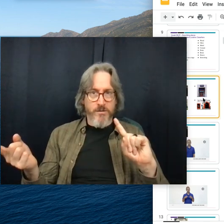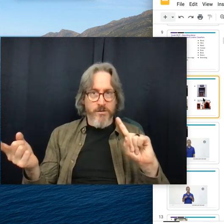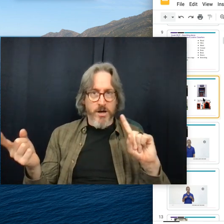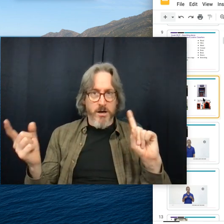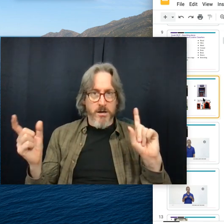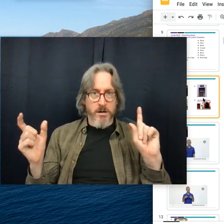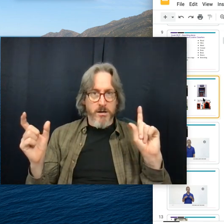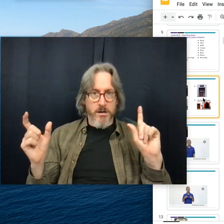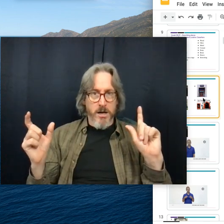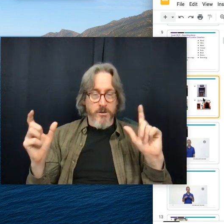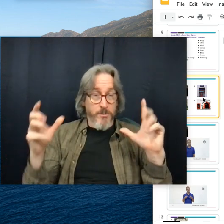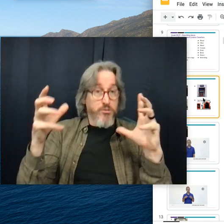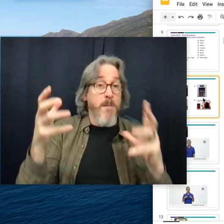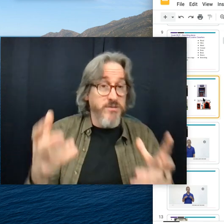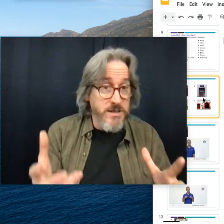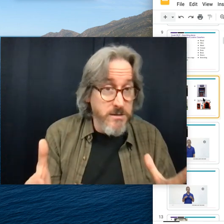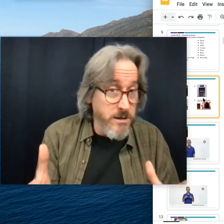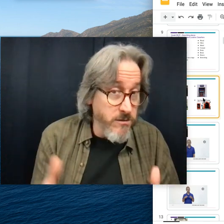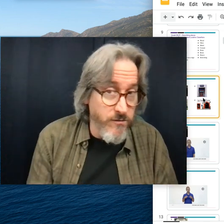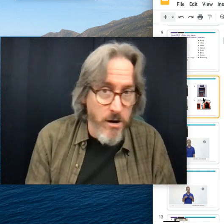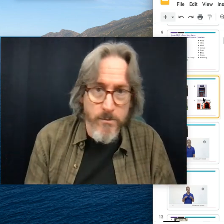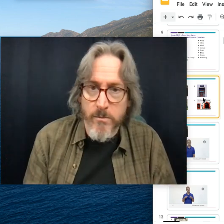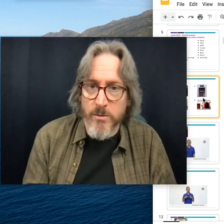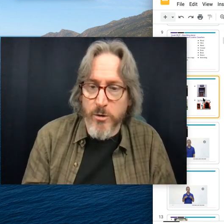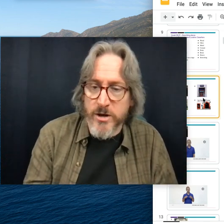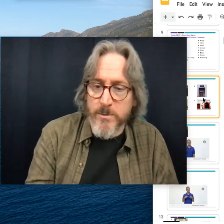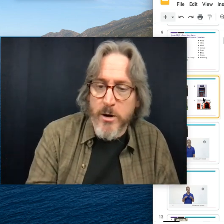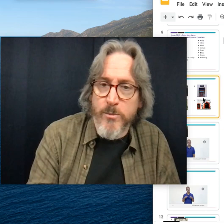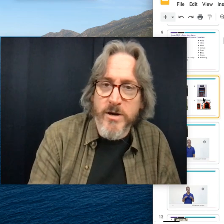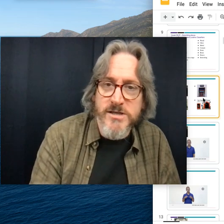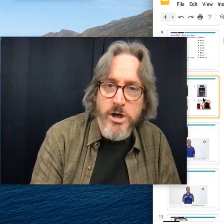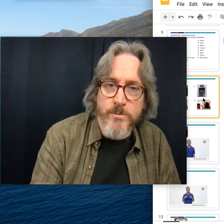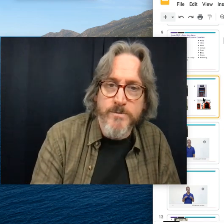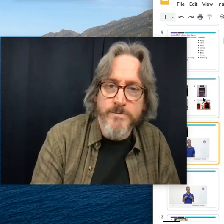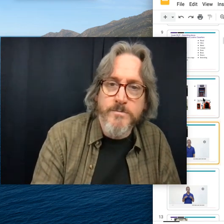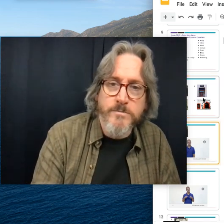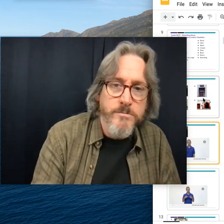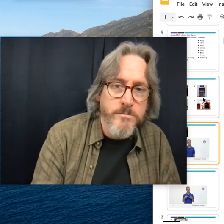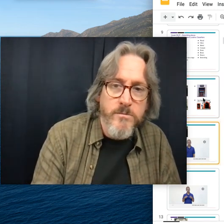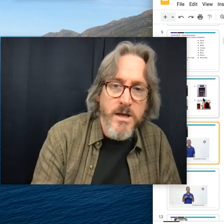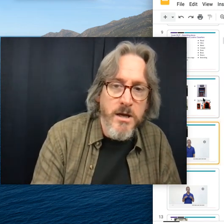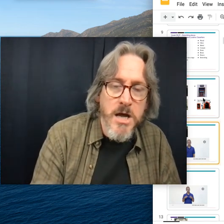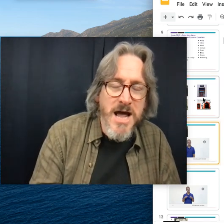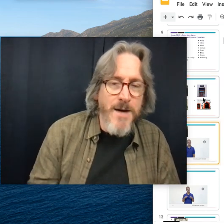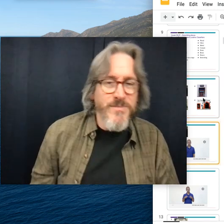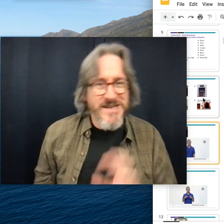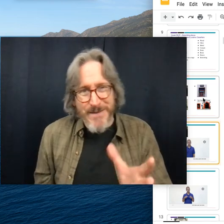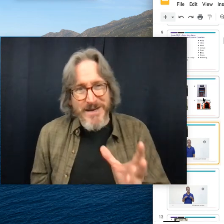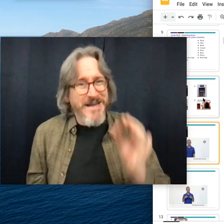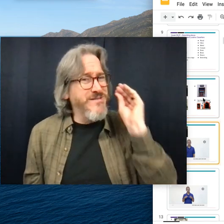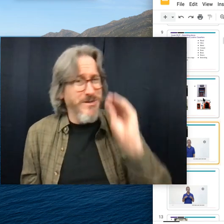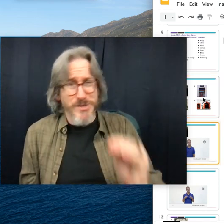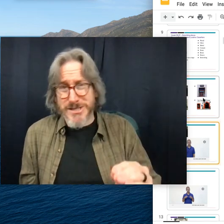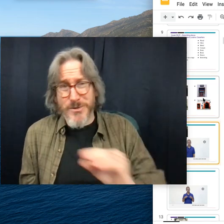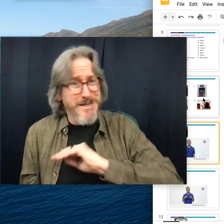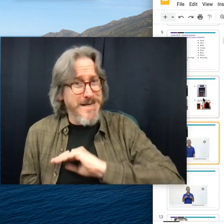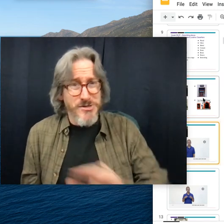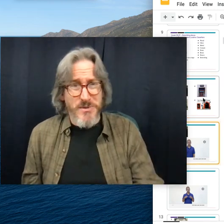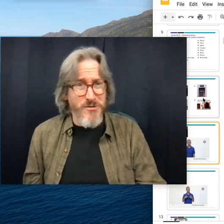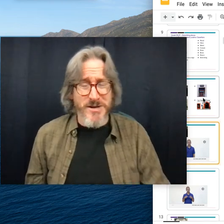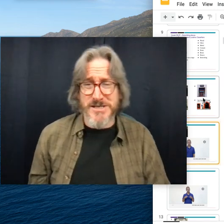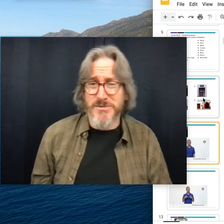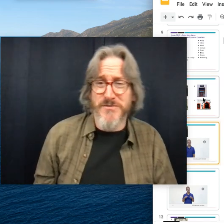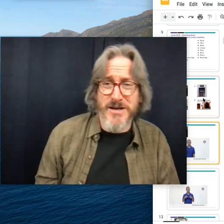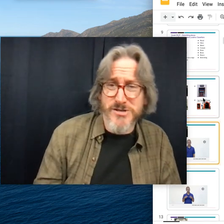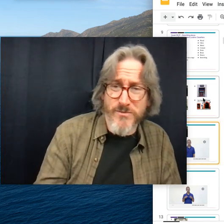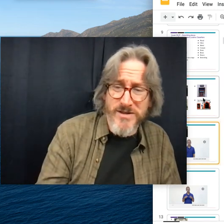with the prompt from the book in the PowerPoint. So these had been GIFs. It was slowing it down, so